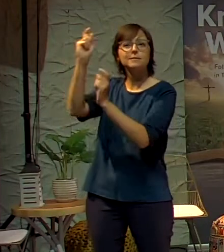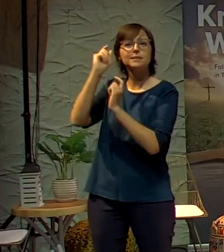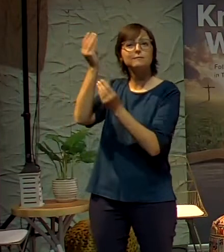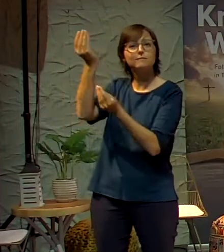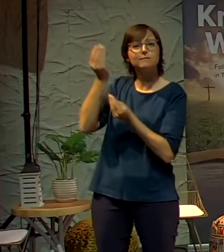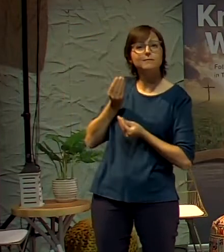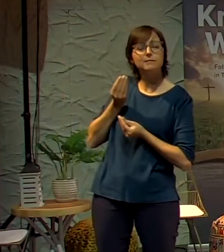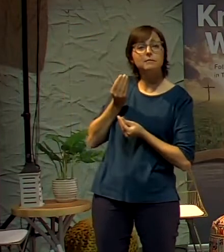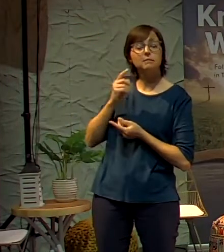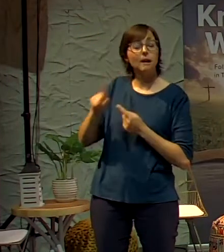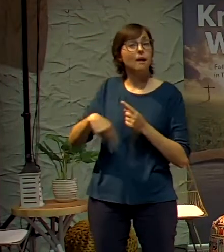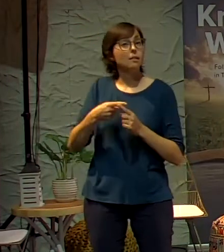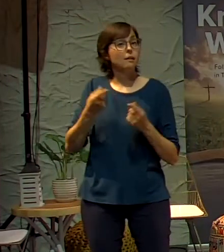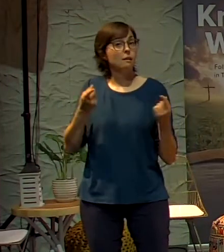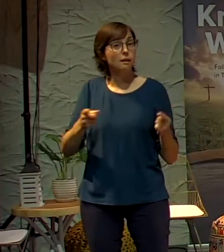full cycle is this.